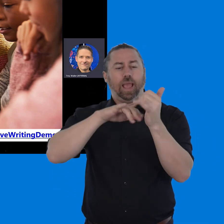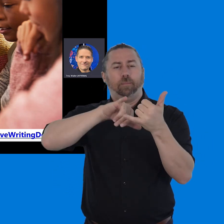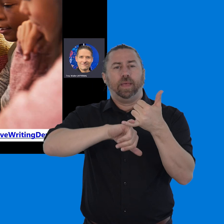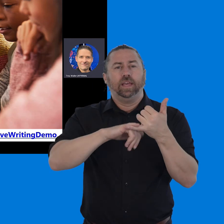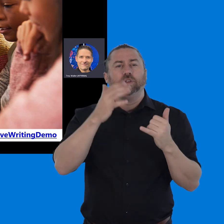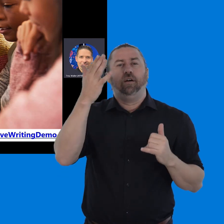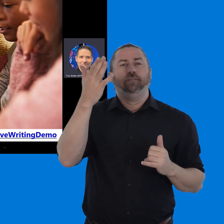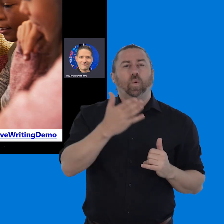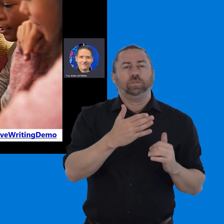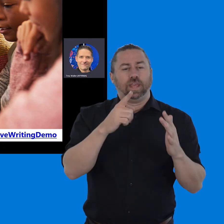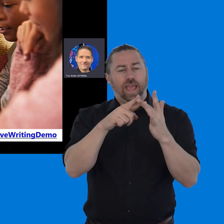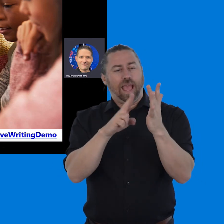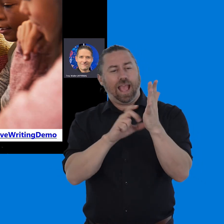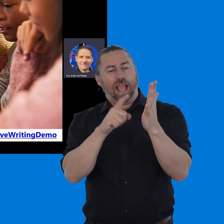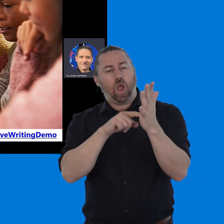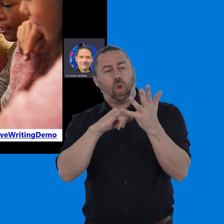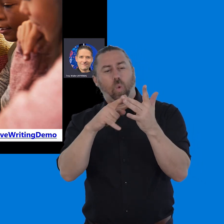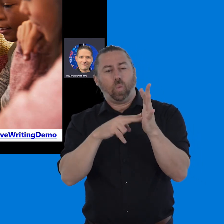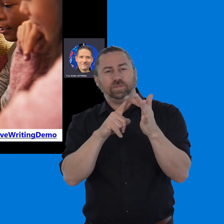at